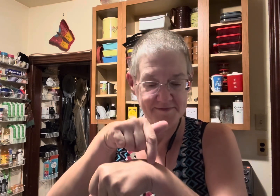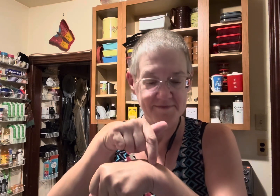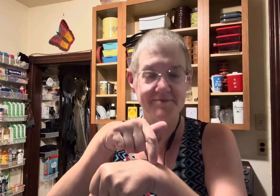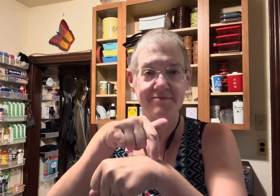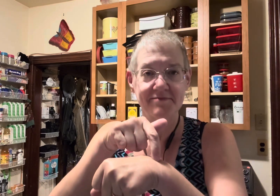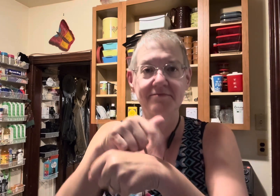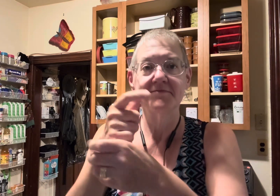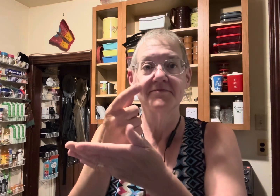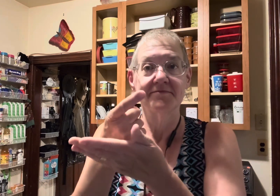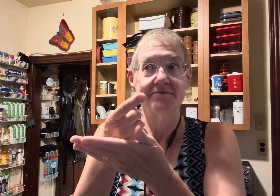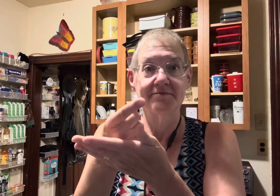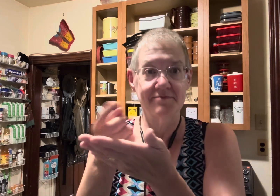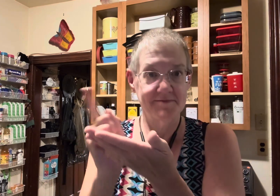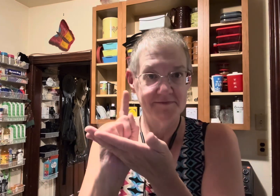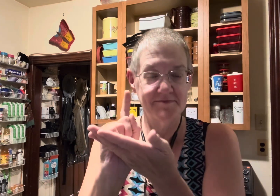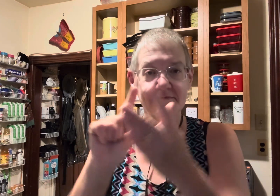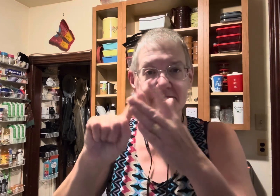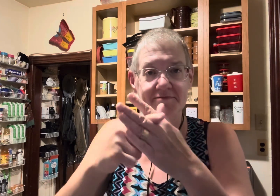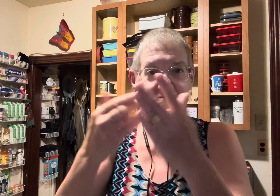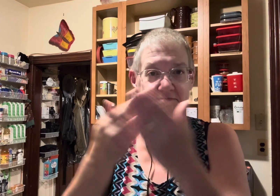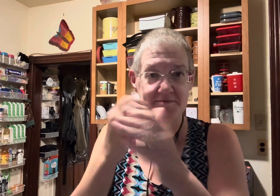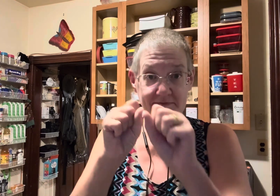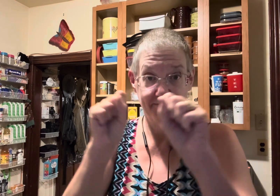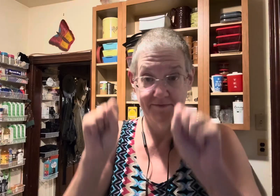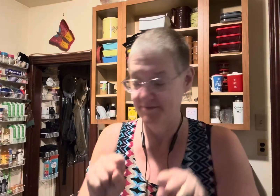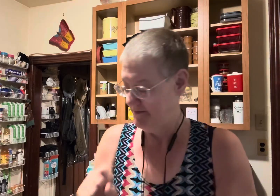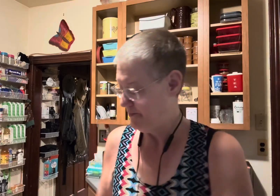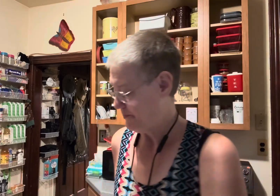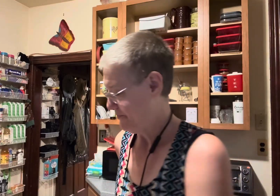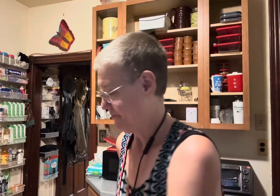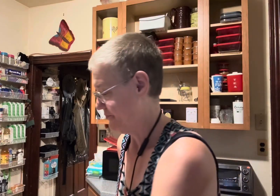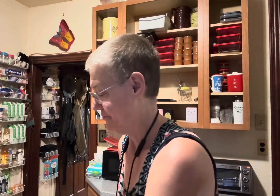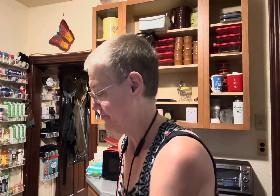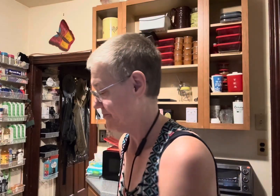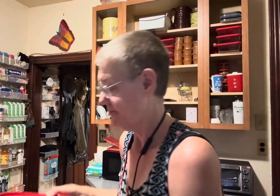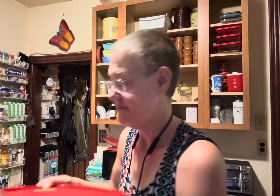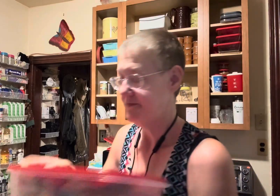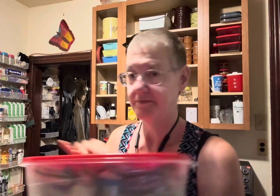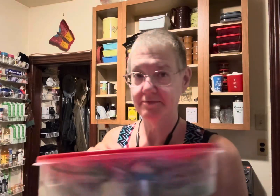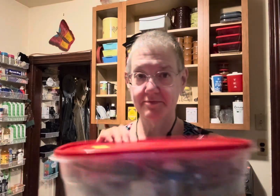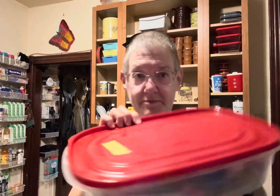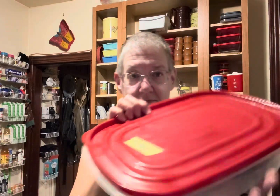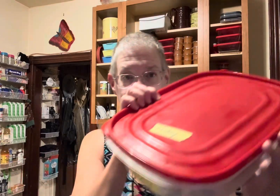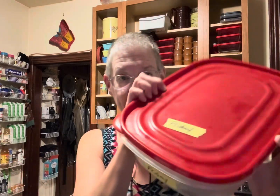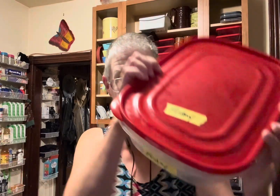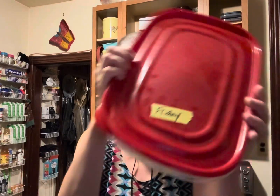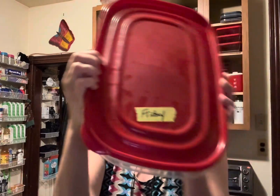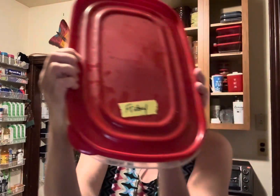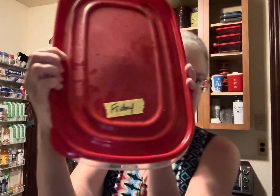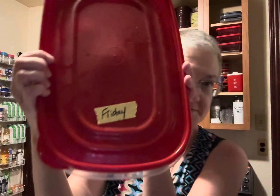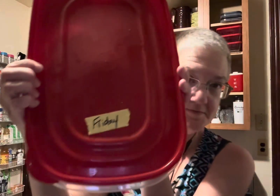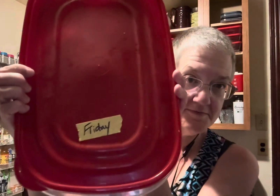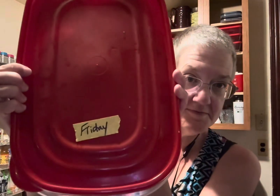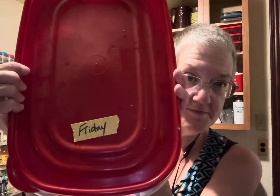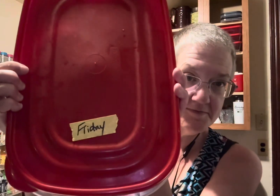find I don't have enough time to get everything done. And last week I started a new system using these containers.